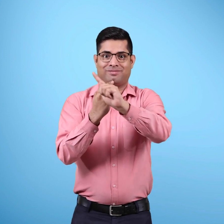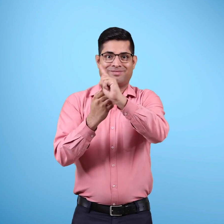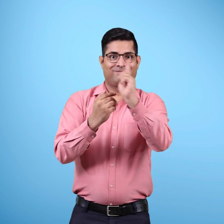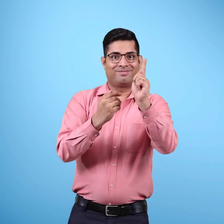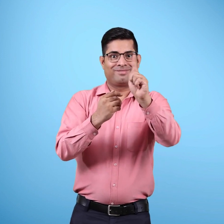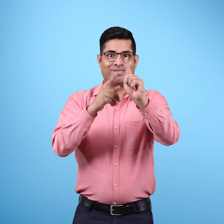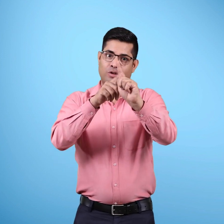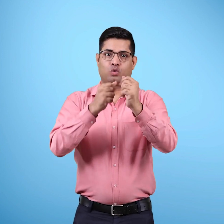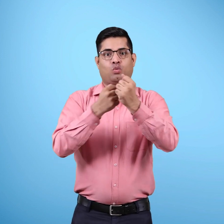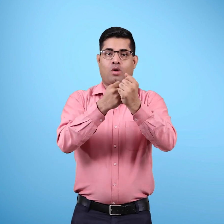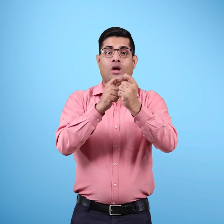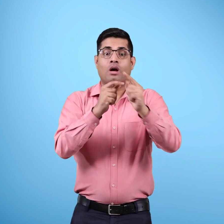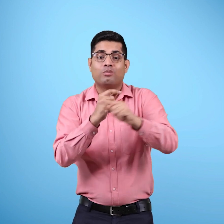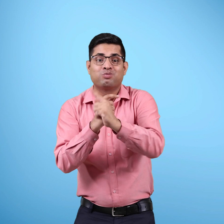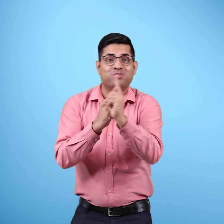are called climbers.